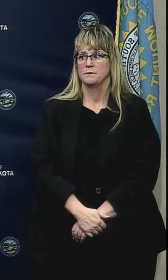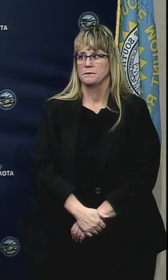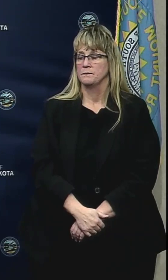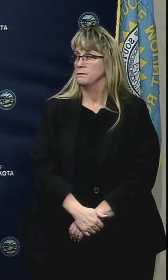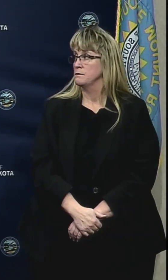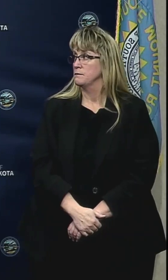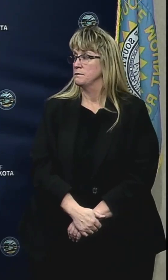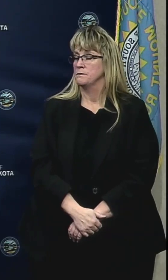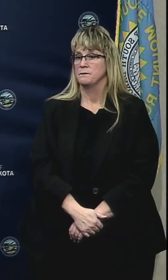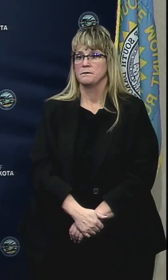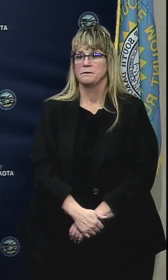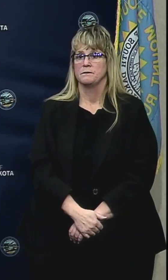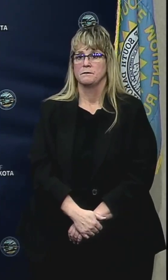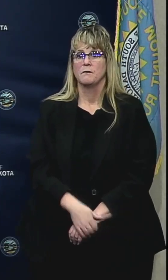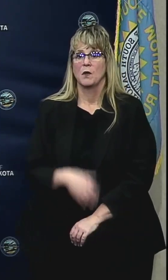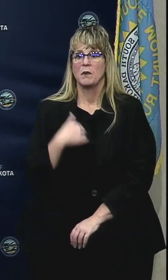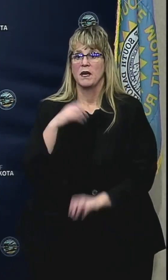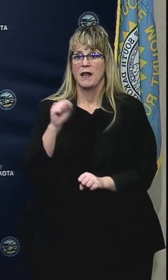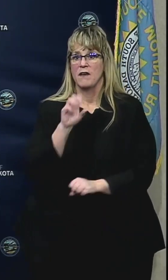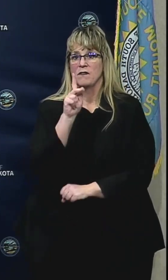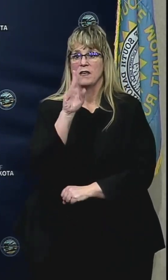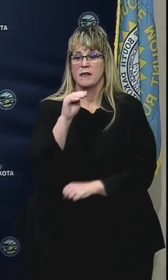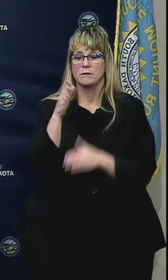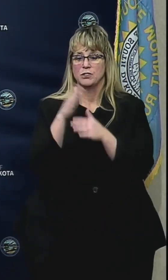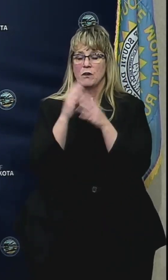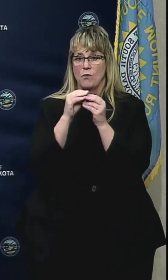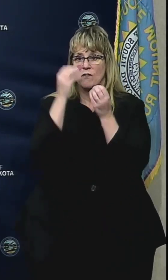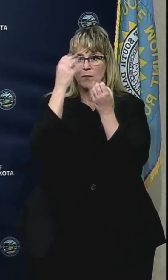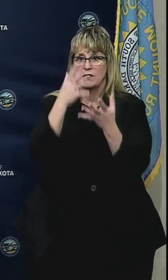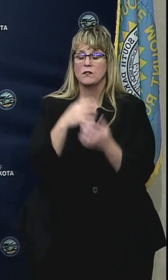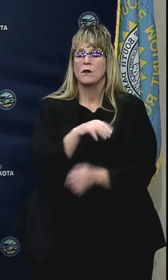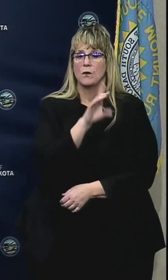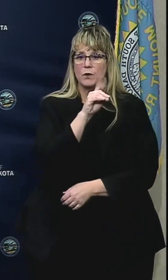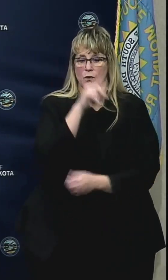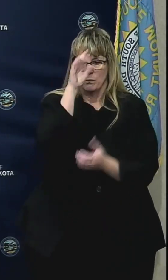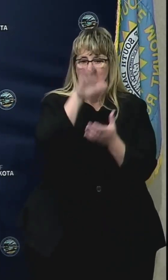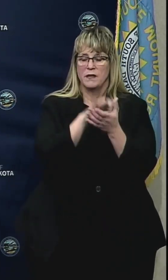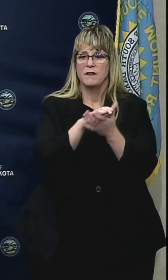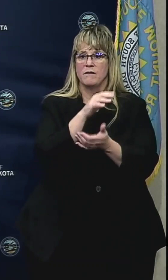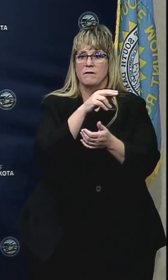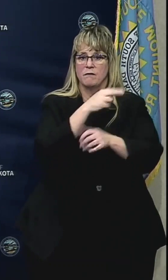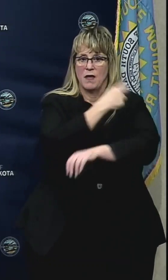Did you want to? We can let Kim share a few more details, but yes, we do believe our healthcare